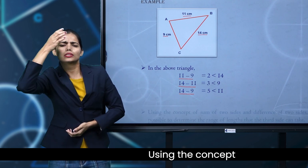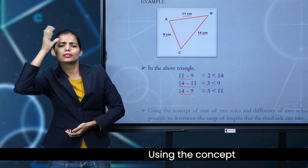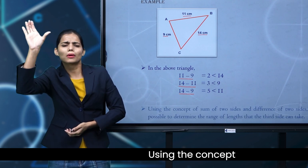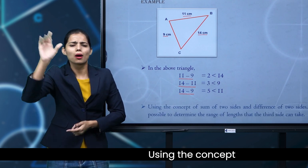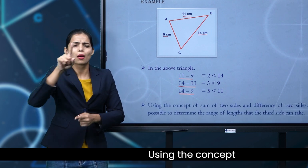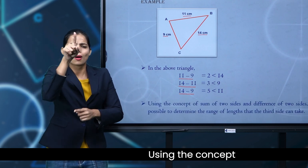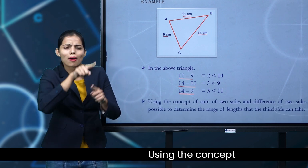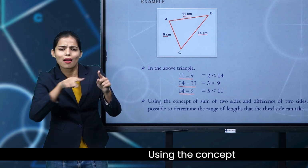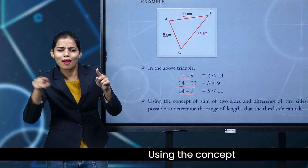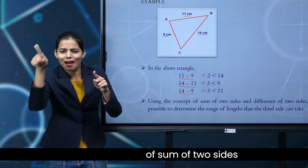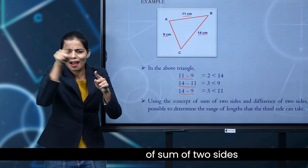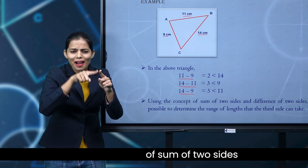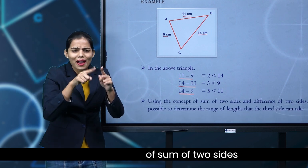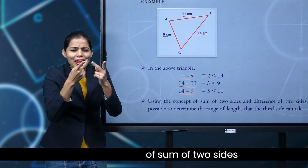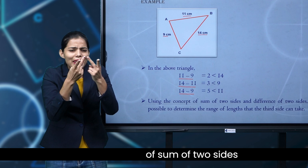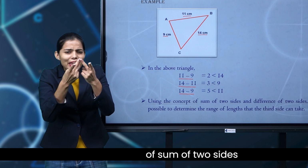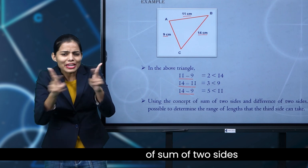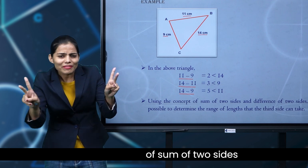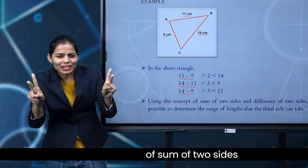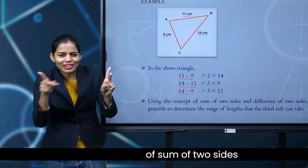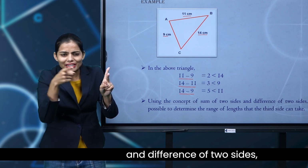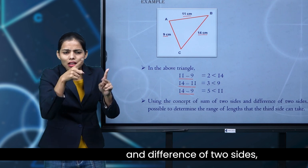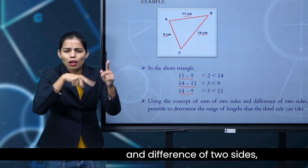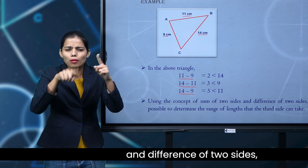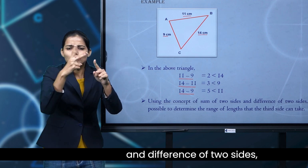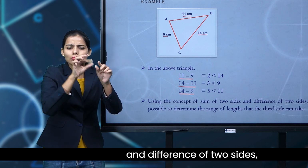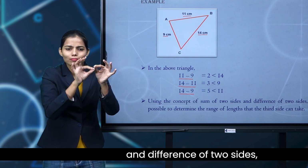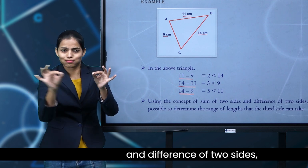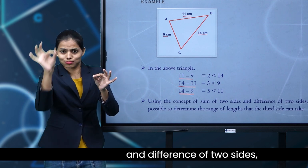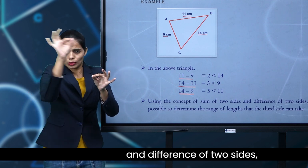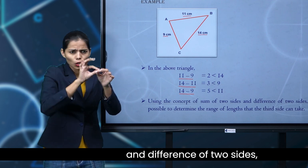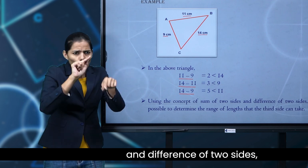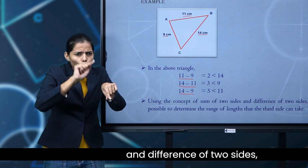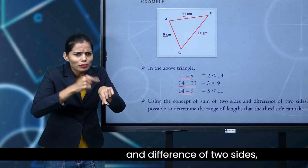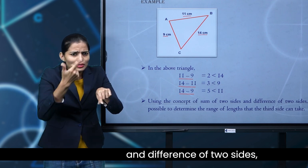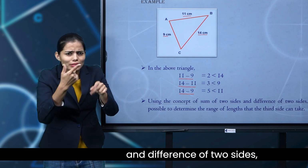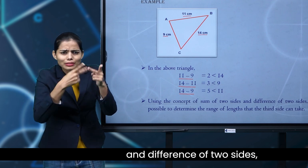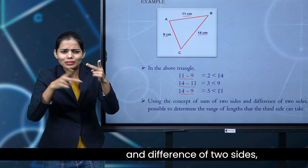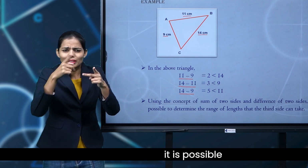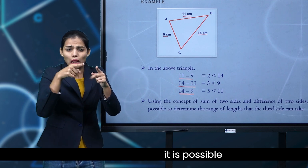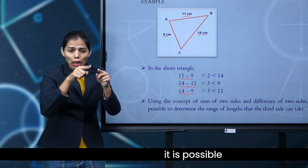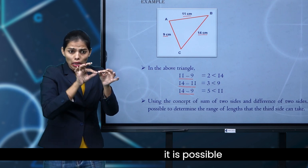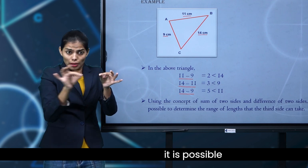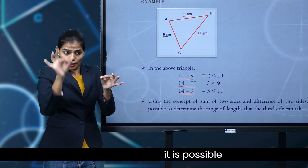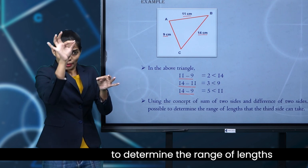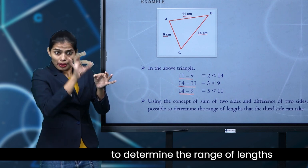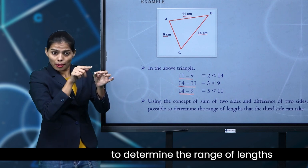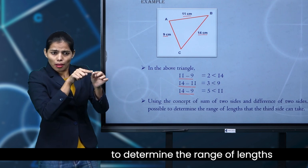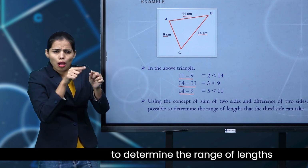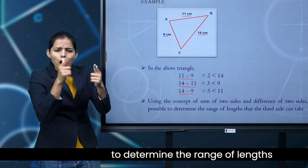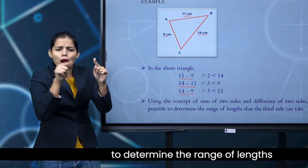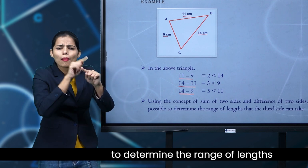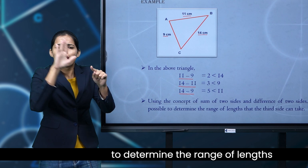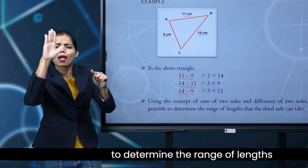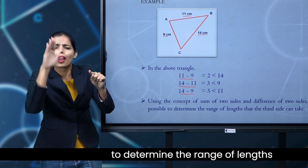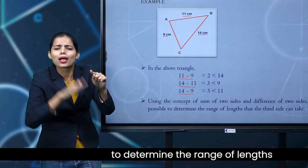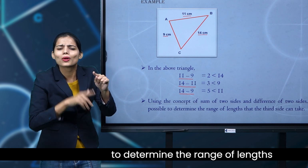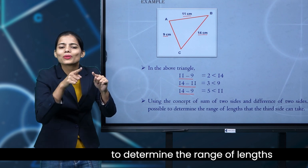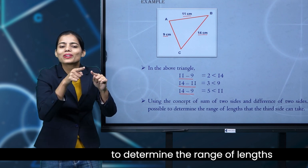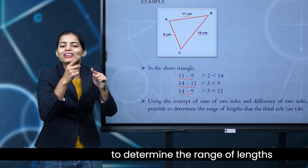Using the concept of sum of two sides and difference of two sides, it is possible to determine the range of length